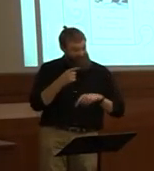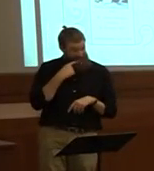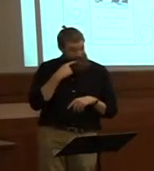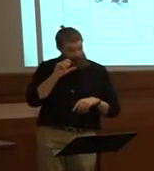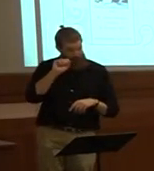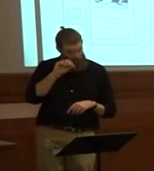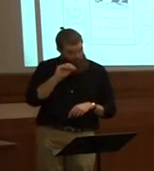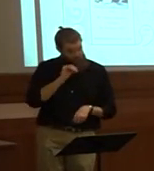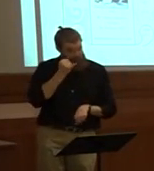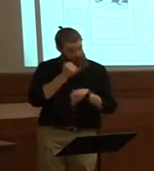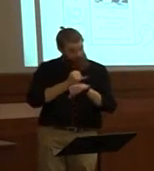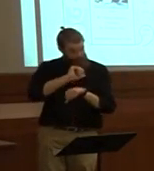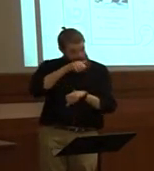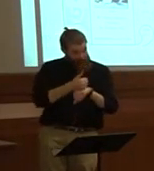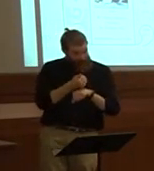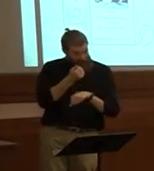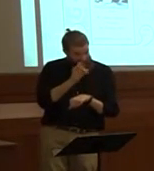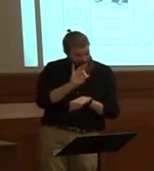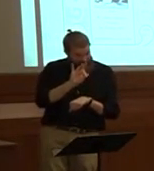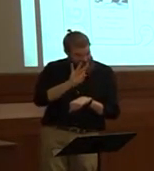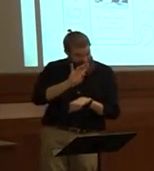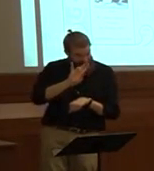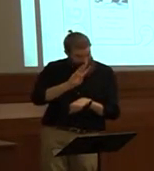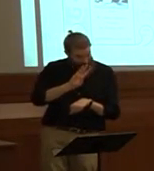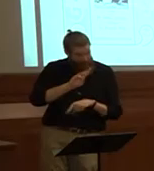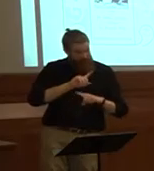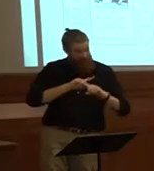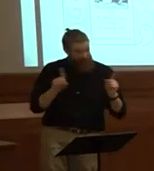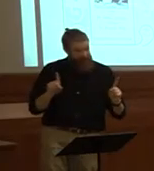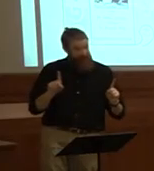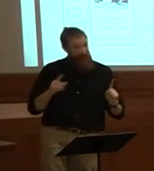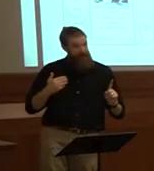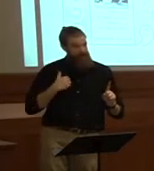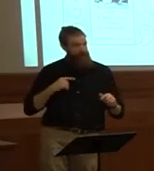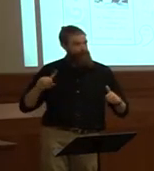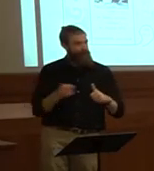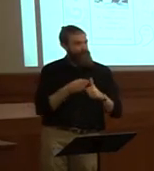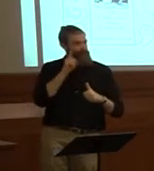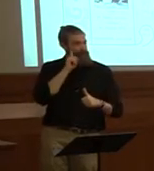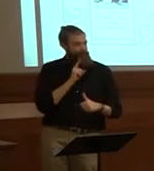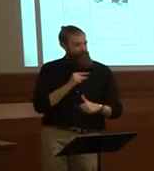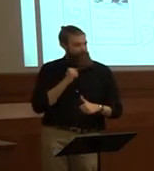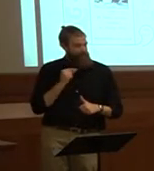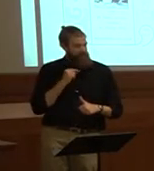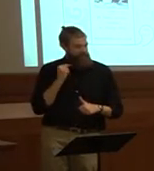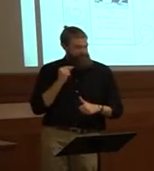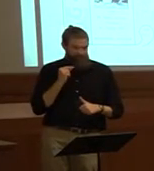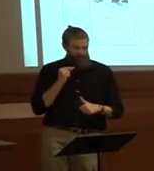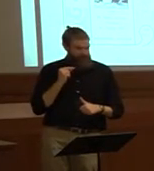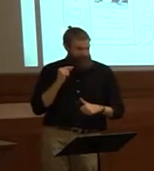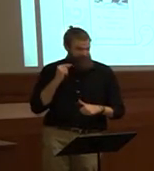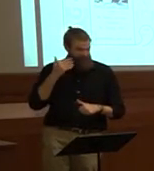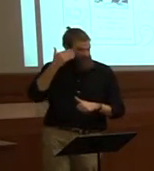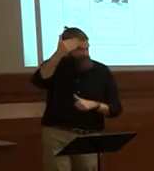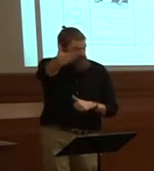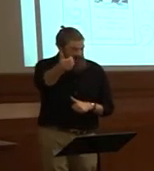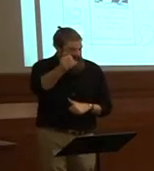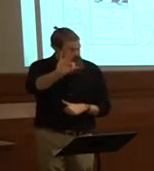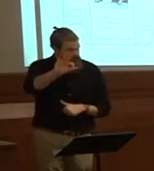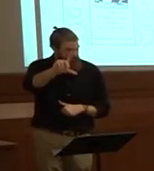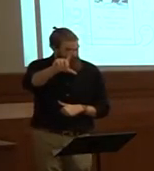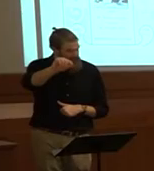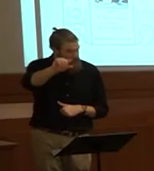people. So the school was set up in 1876, but then the first deaf priest doesn't come